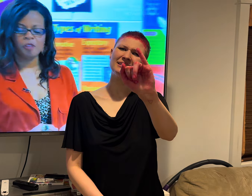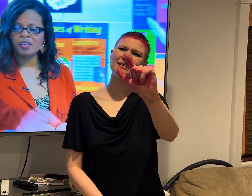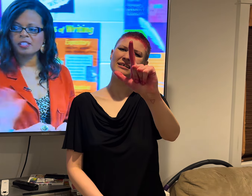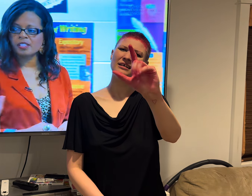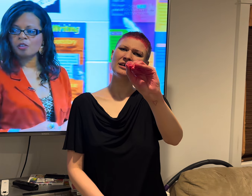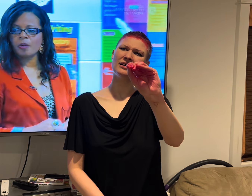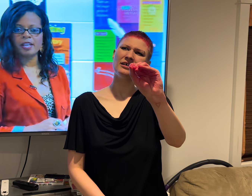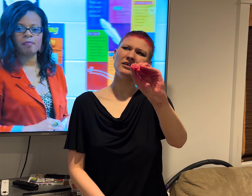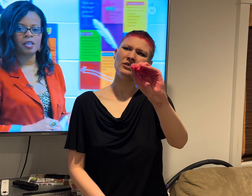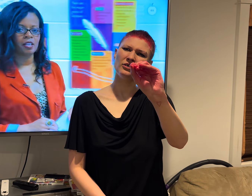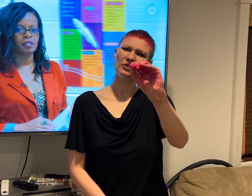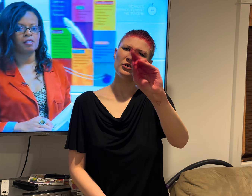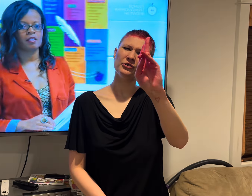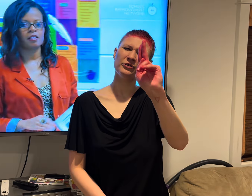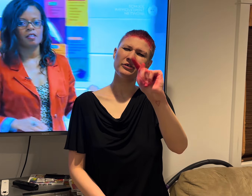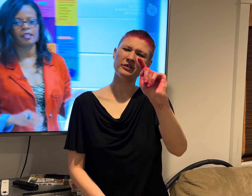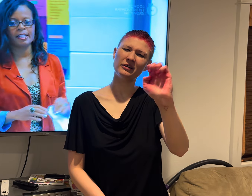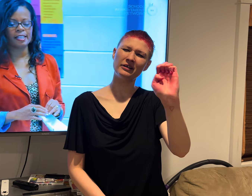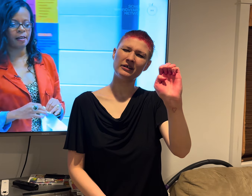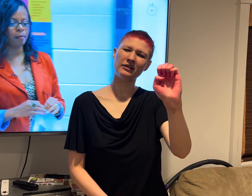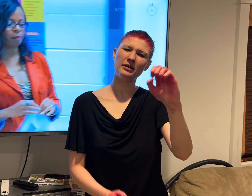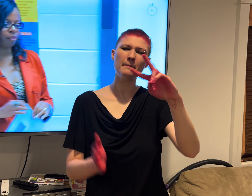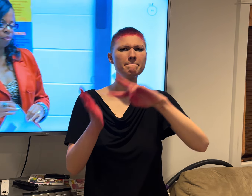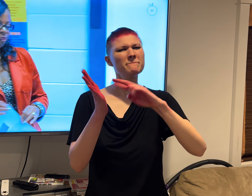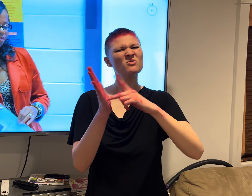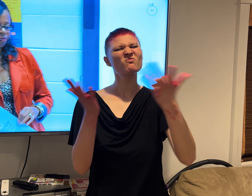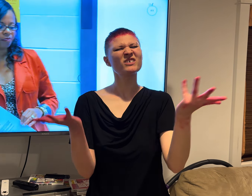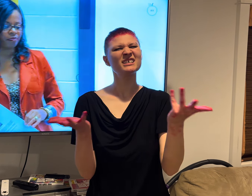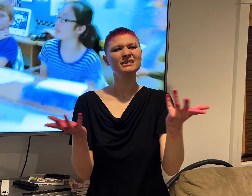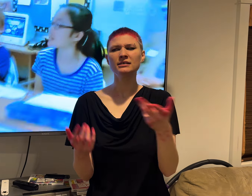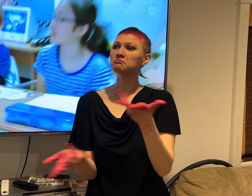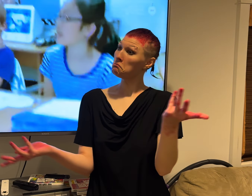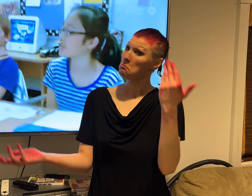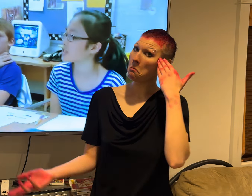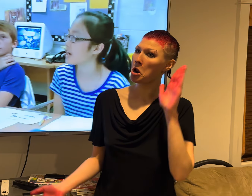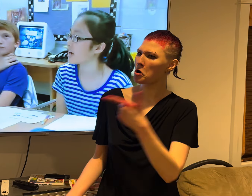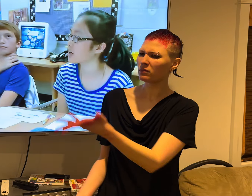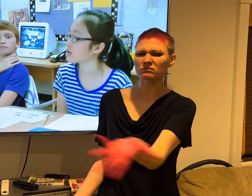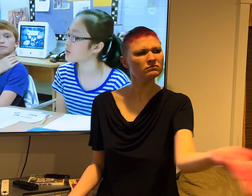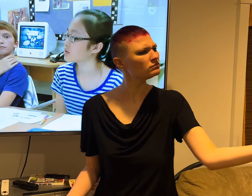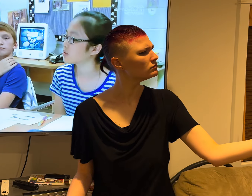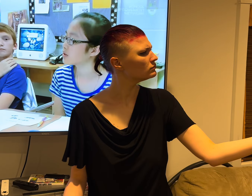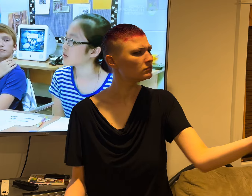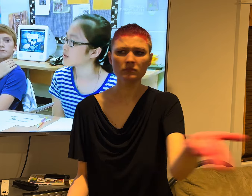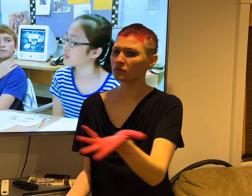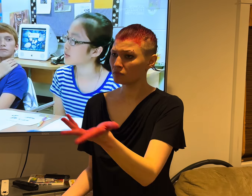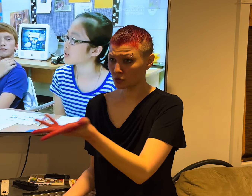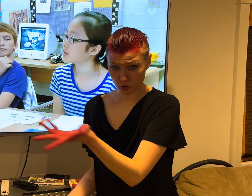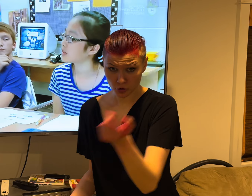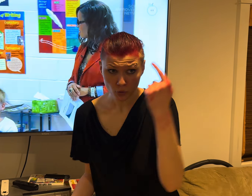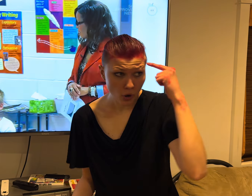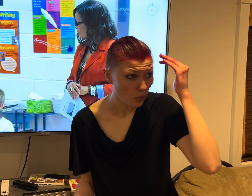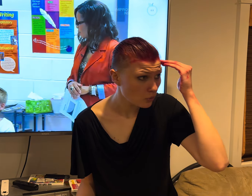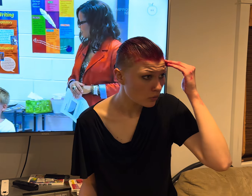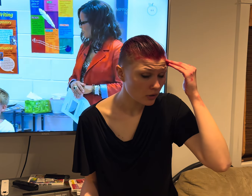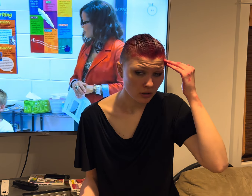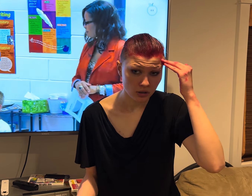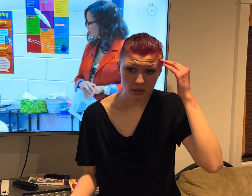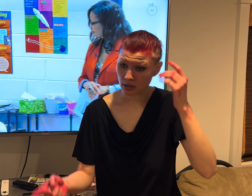What do you think silhouette means? Nina, Silhouette means like a shadow or something. does that help, Lydia?